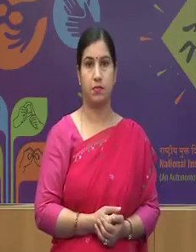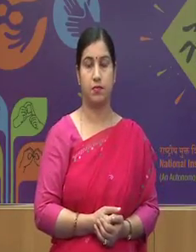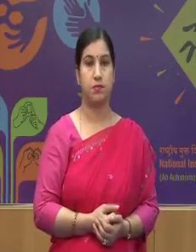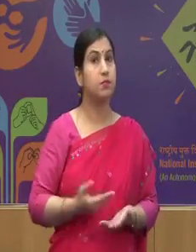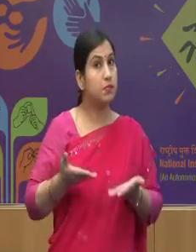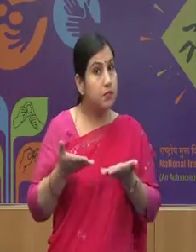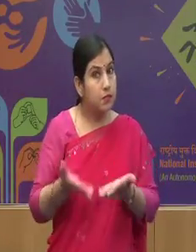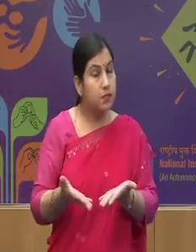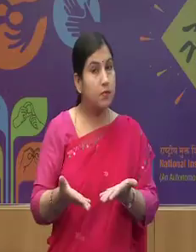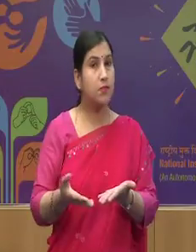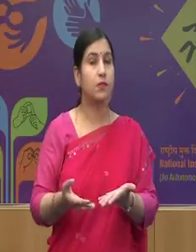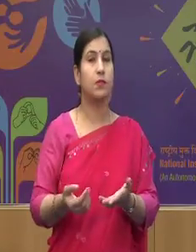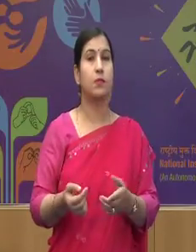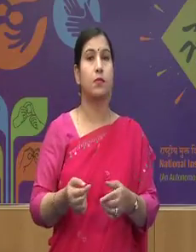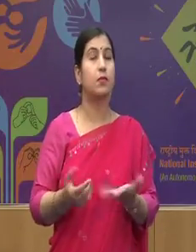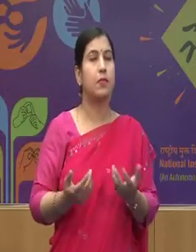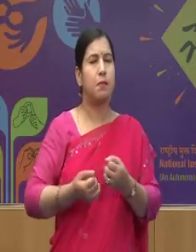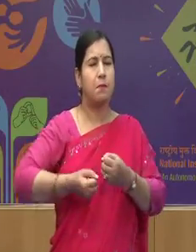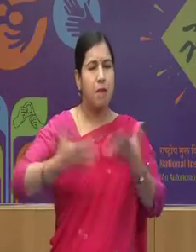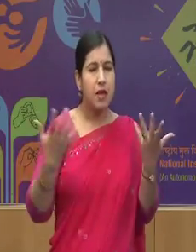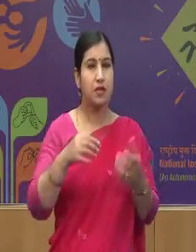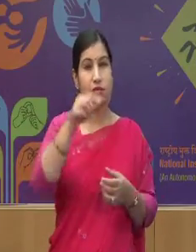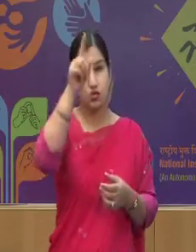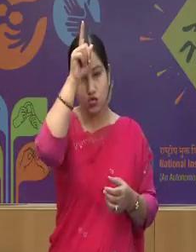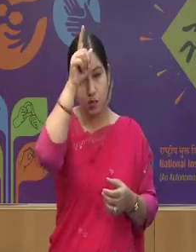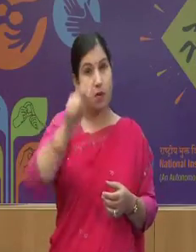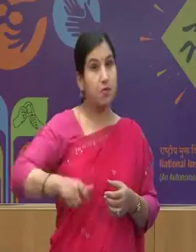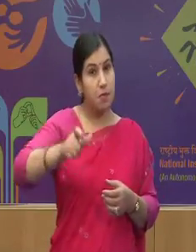So, due to this, many Germans believed his theory